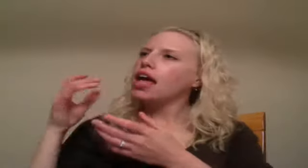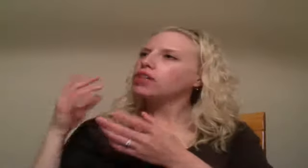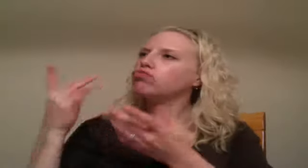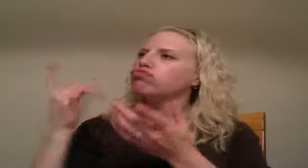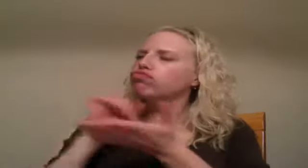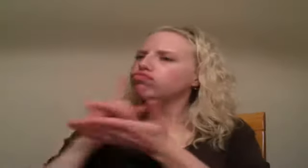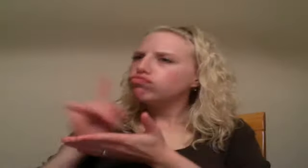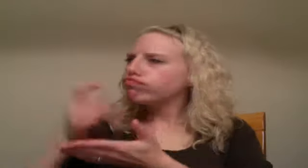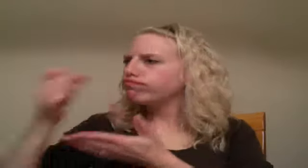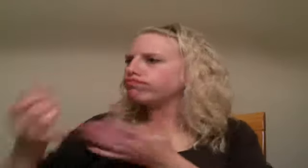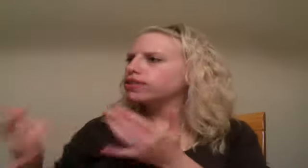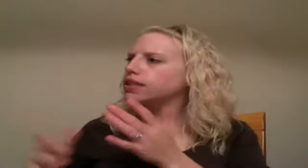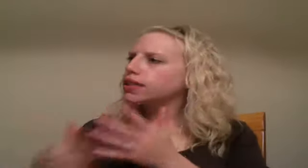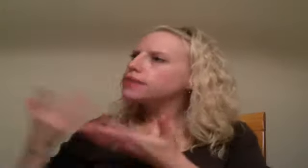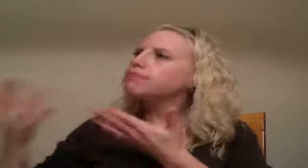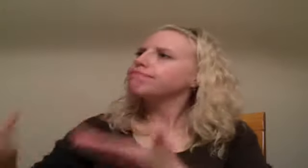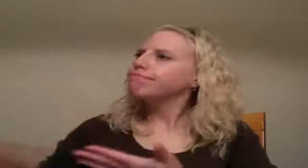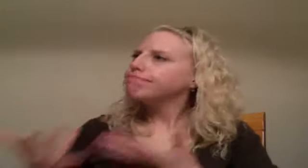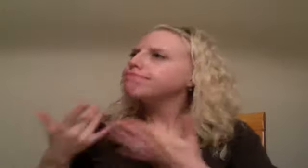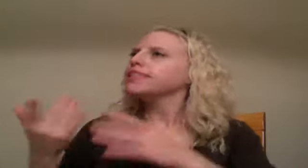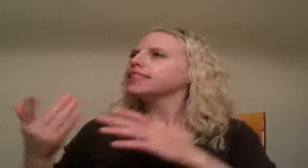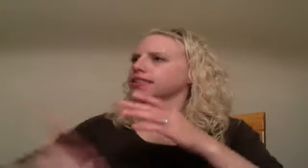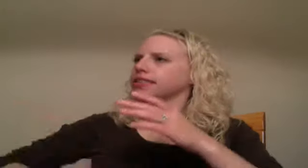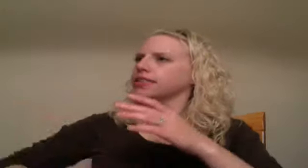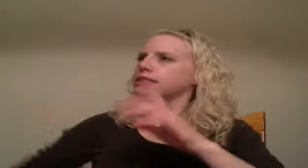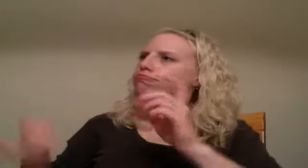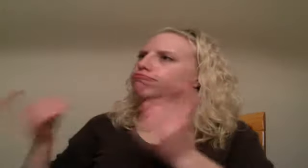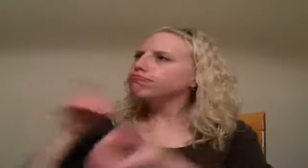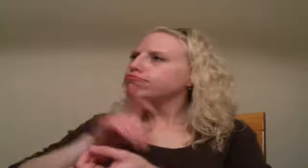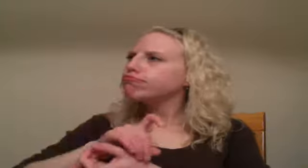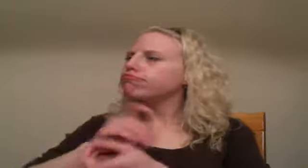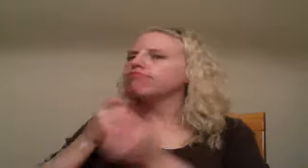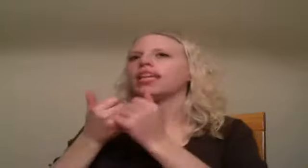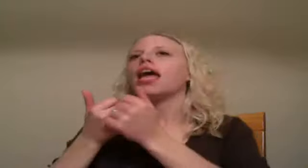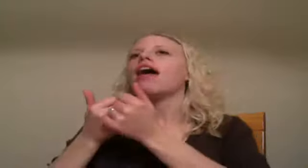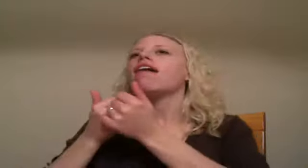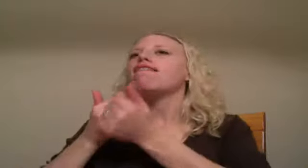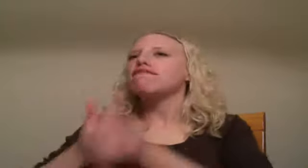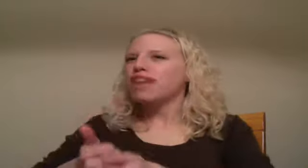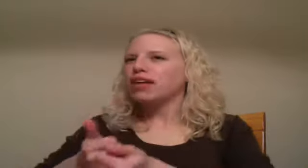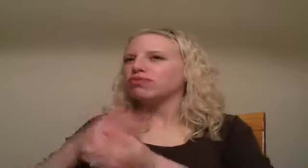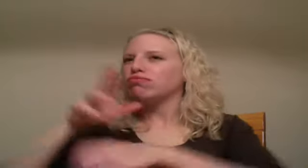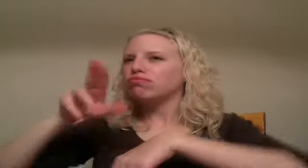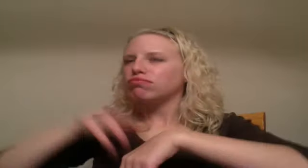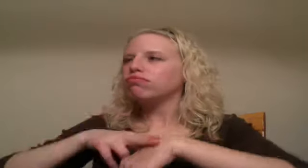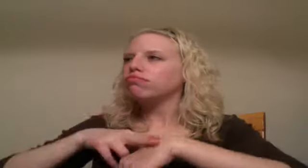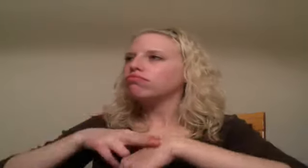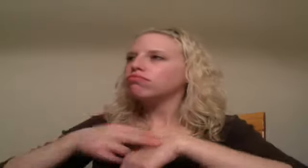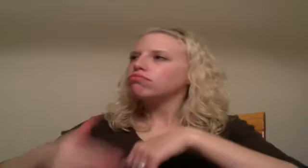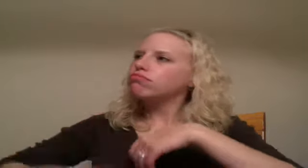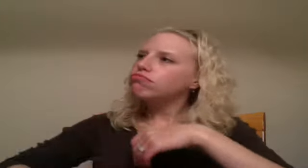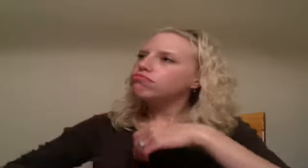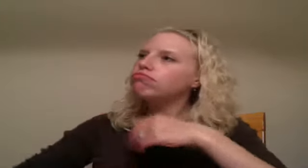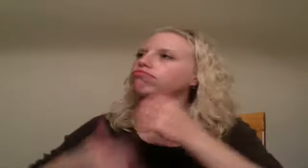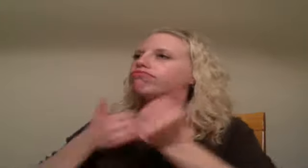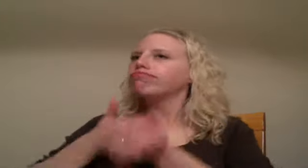And so in this way, we know that they're working on their own internal clocks rather than somehow sensing the day outside. So fine, we have a